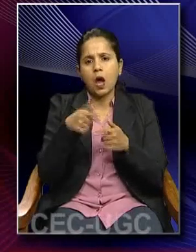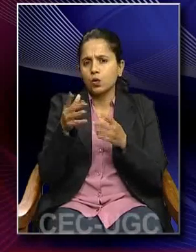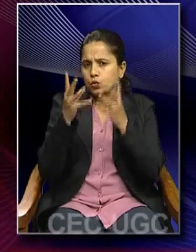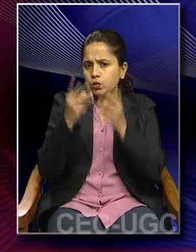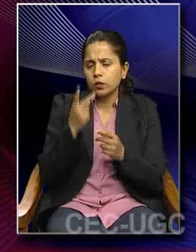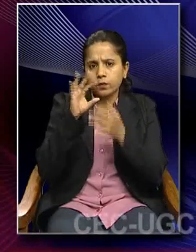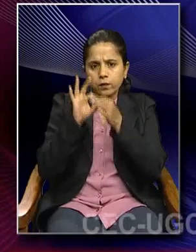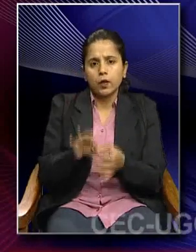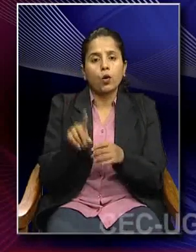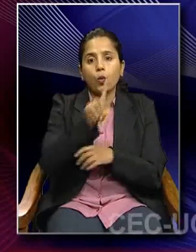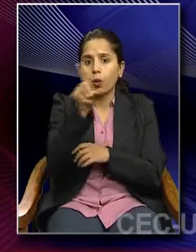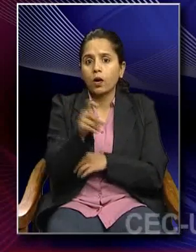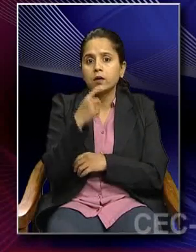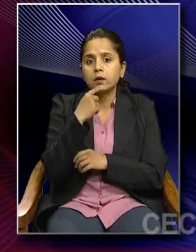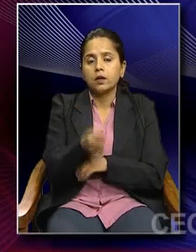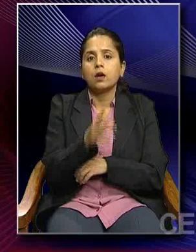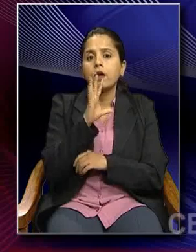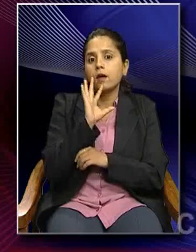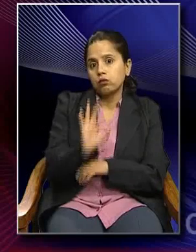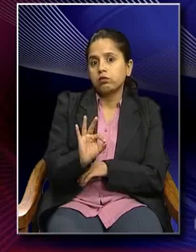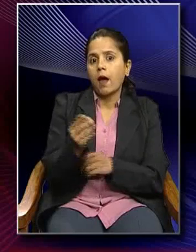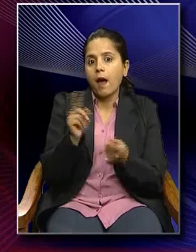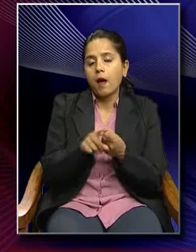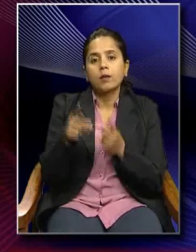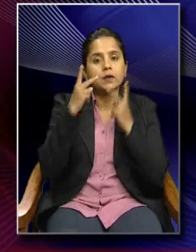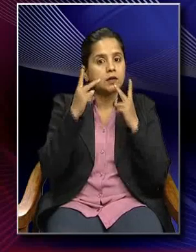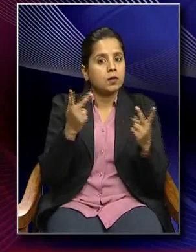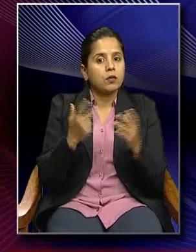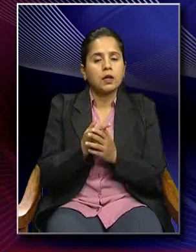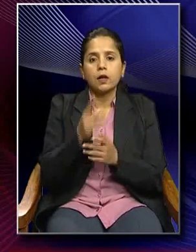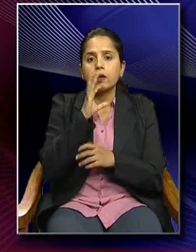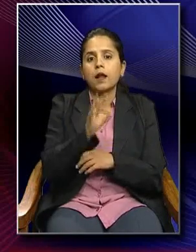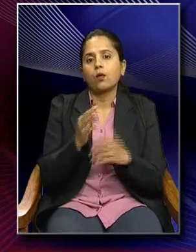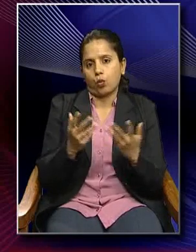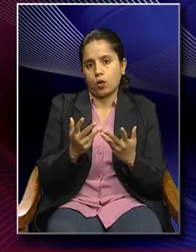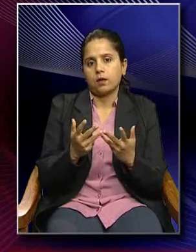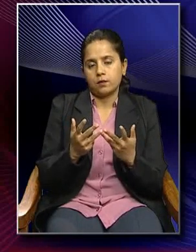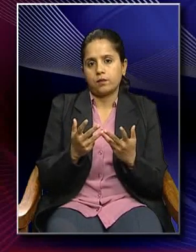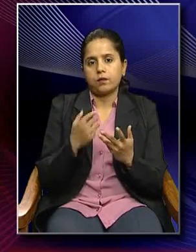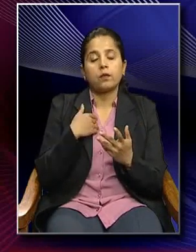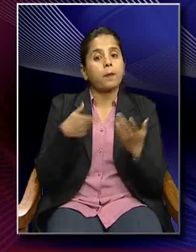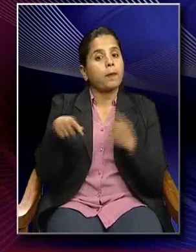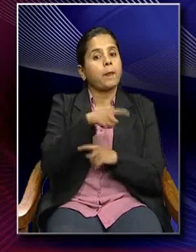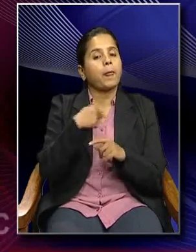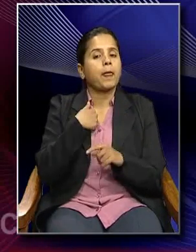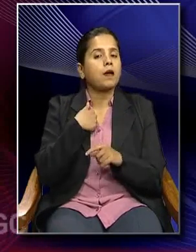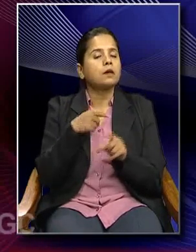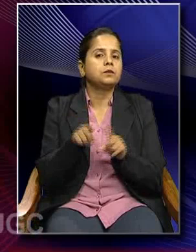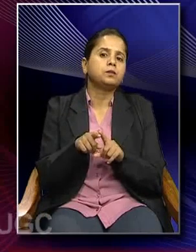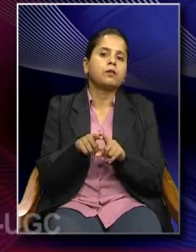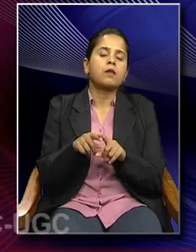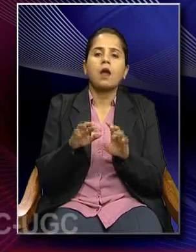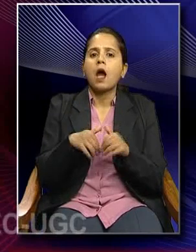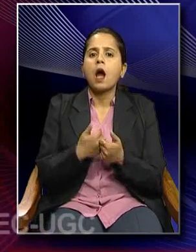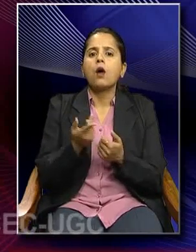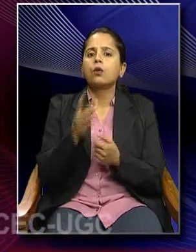the questions of reality, that what is real, how do we, how